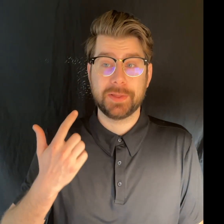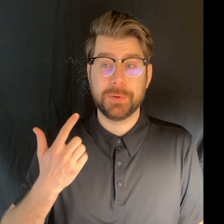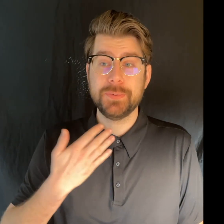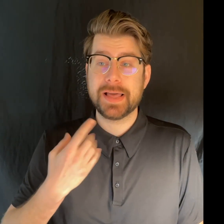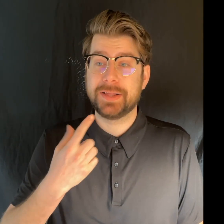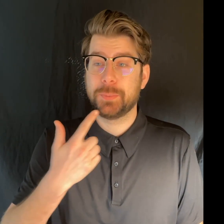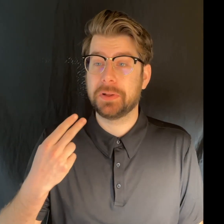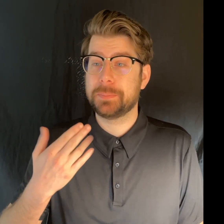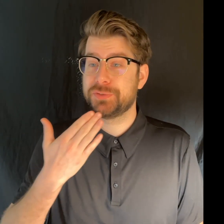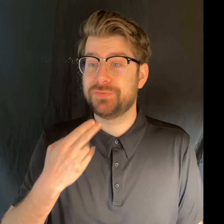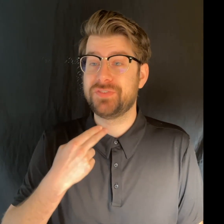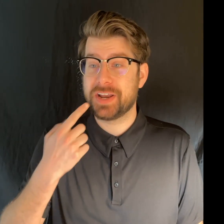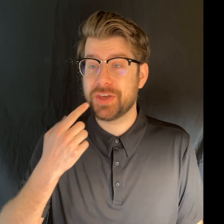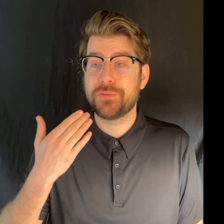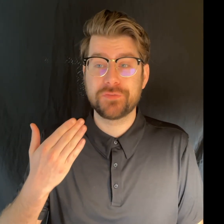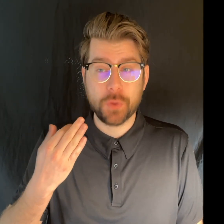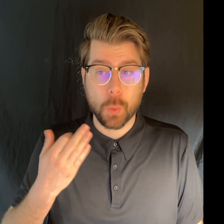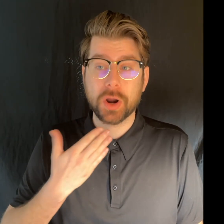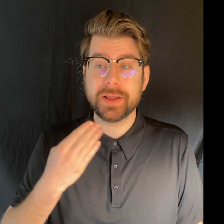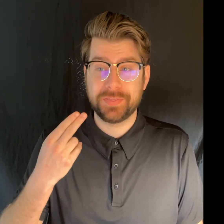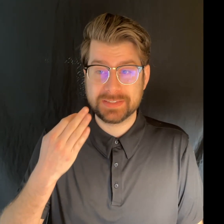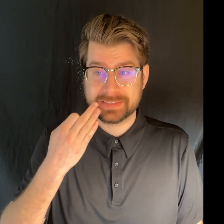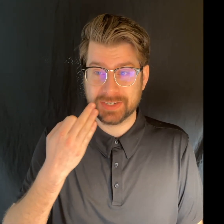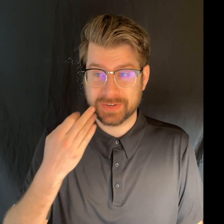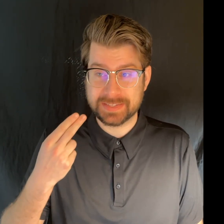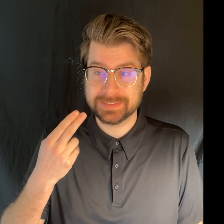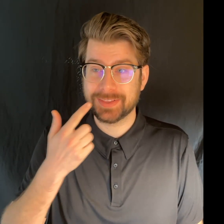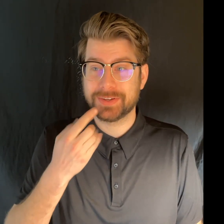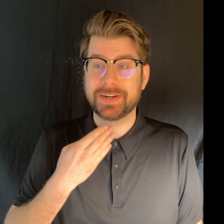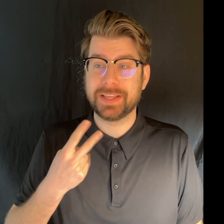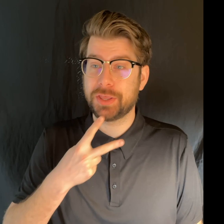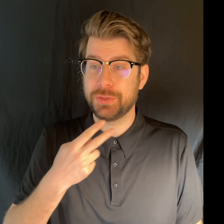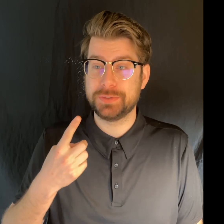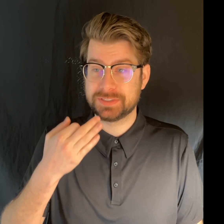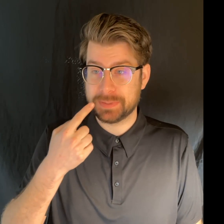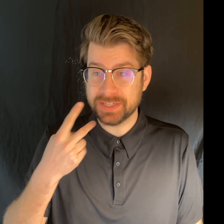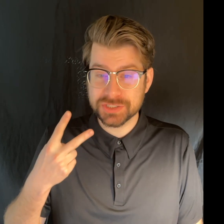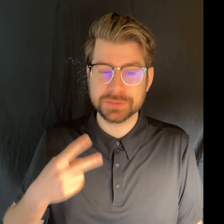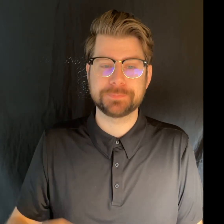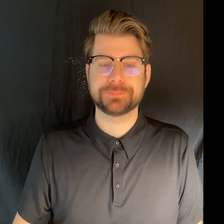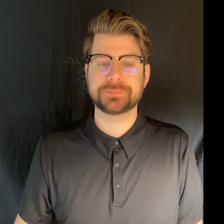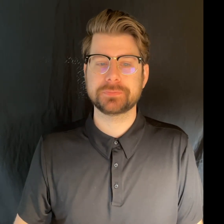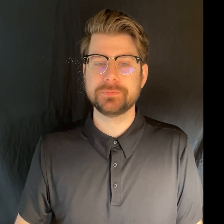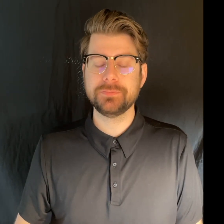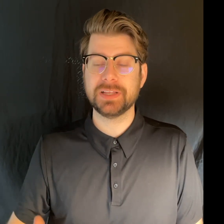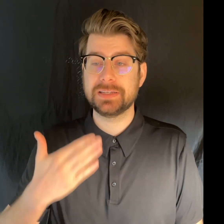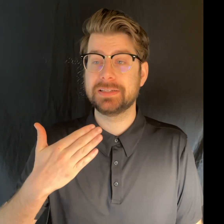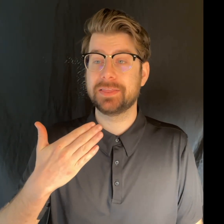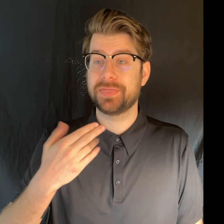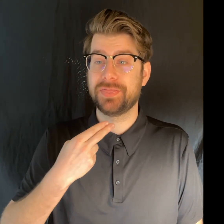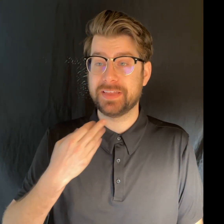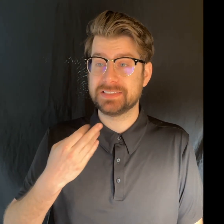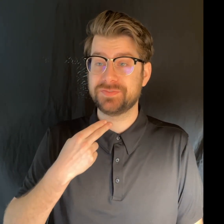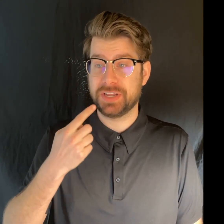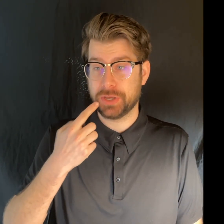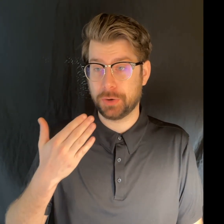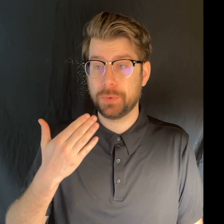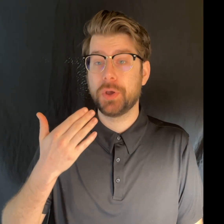Hello and welcome to video 4 in the series Learning Cued Speech. This video,